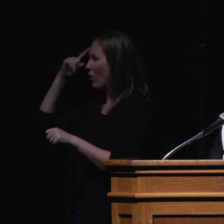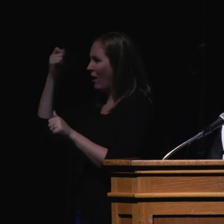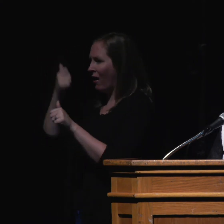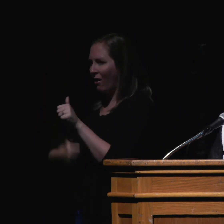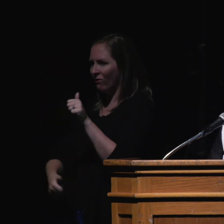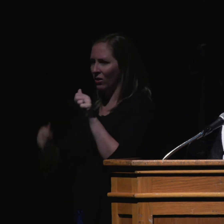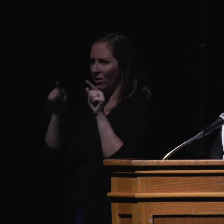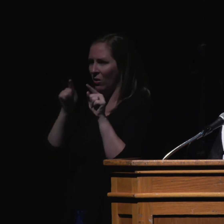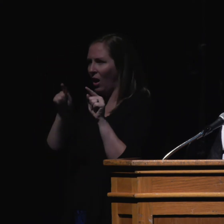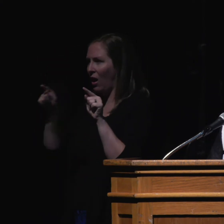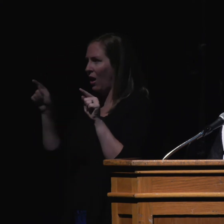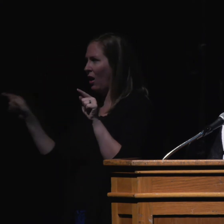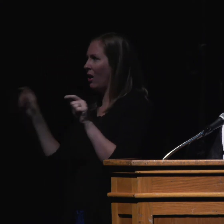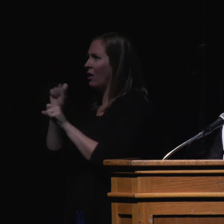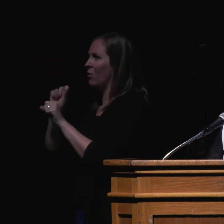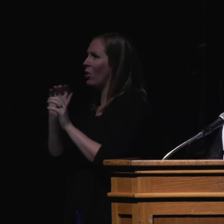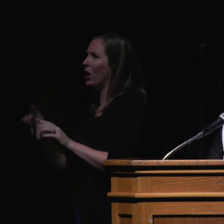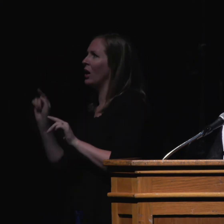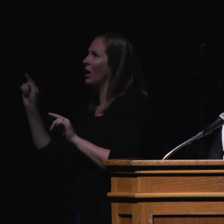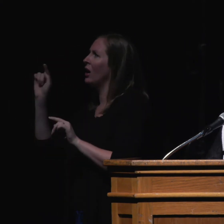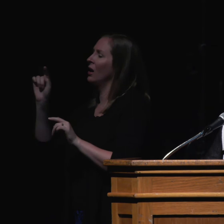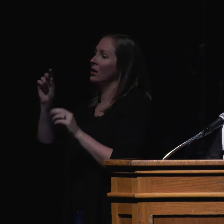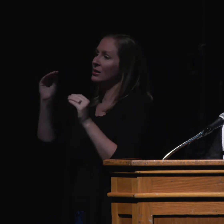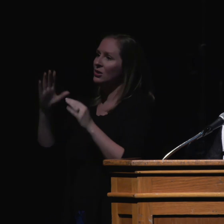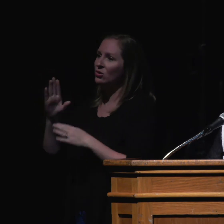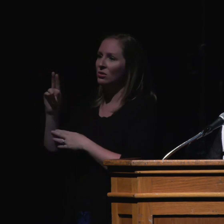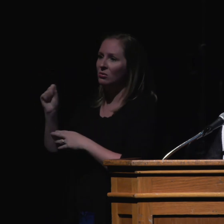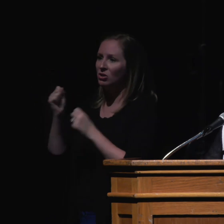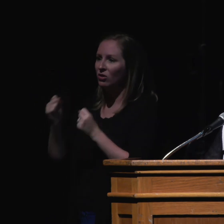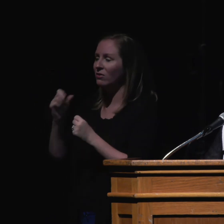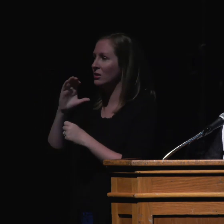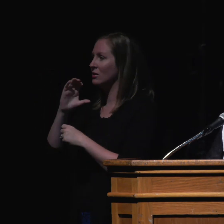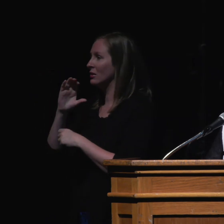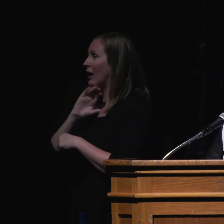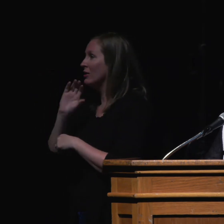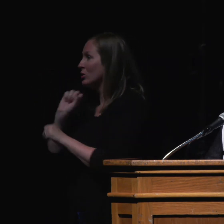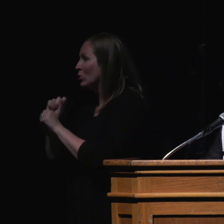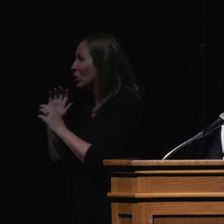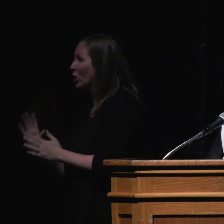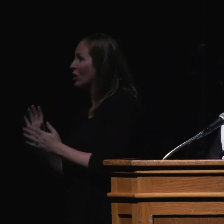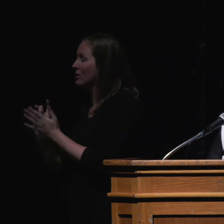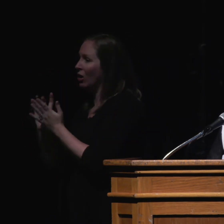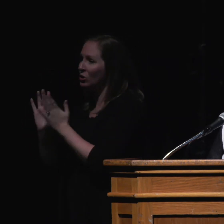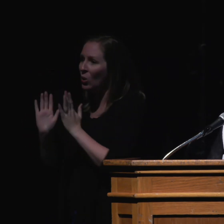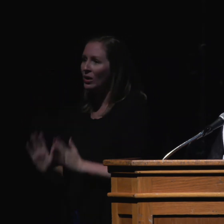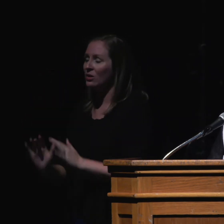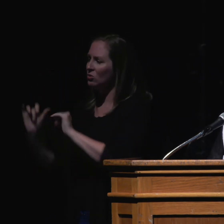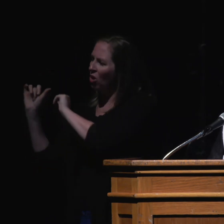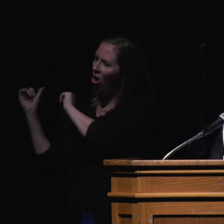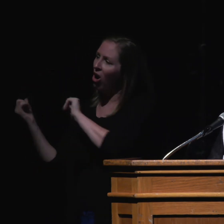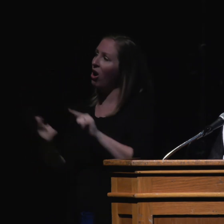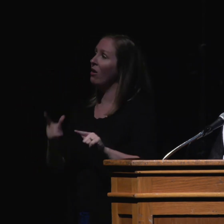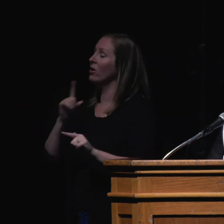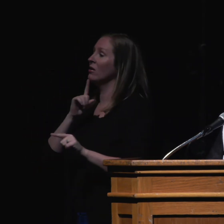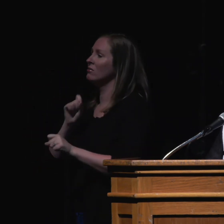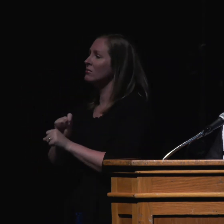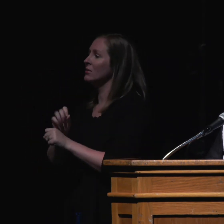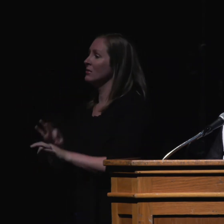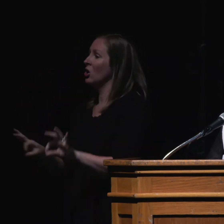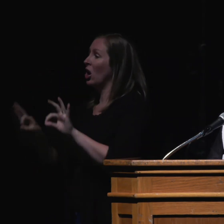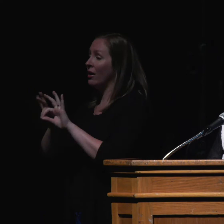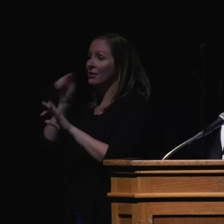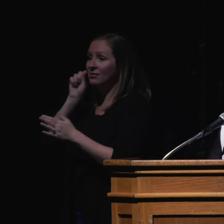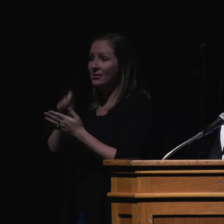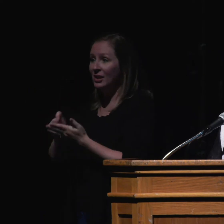every single employee, teachers, bus drivers, cafeteria workers, maintenance workers. All of you are so important,